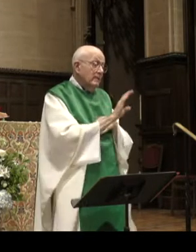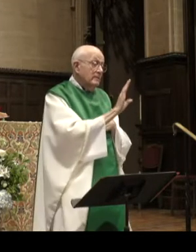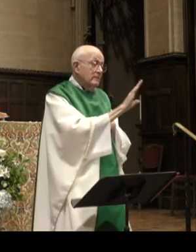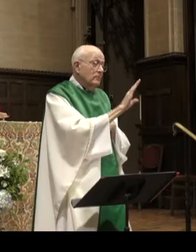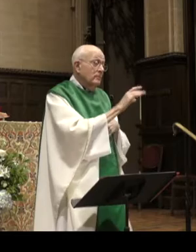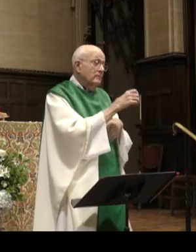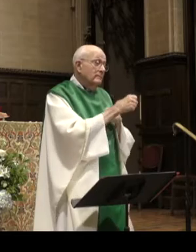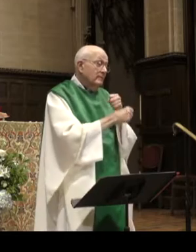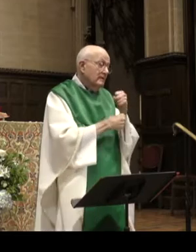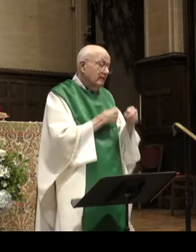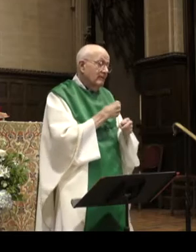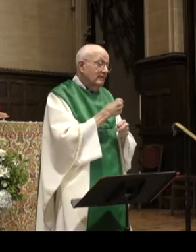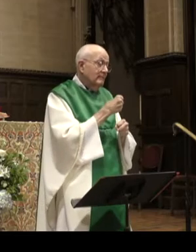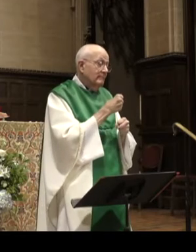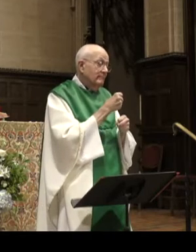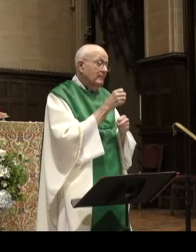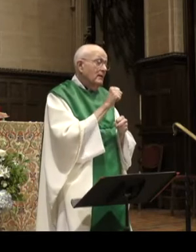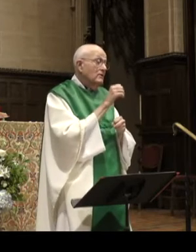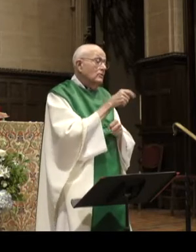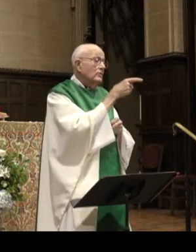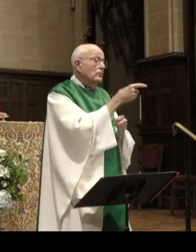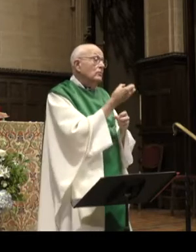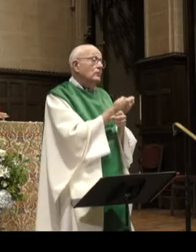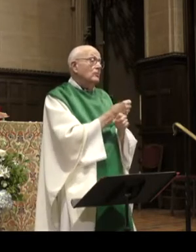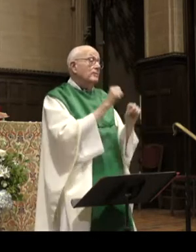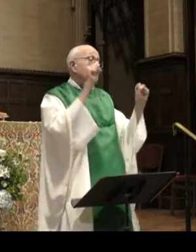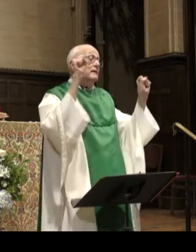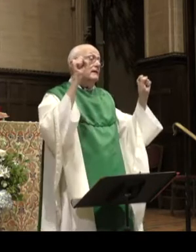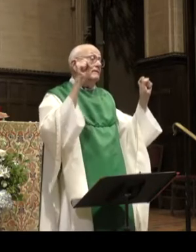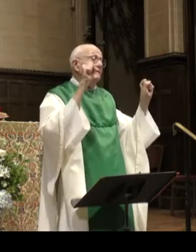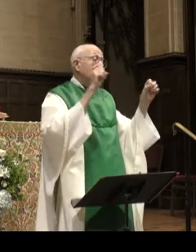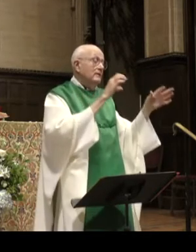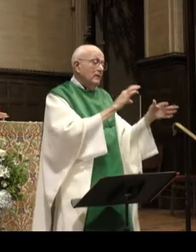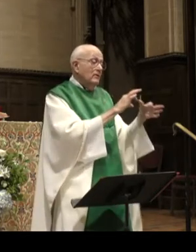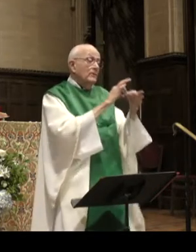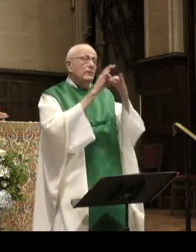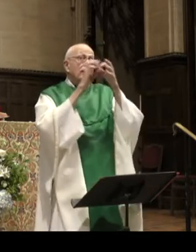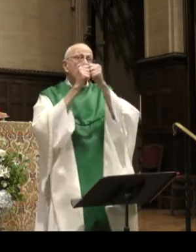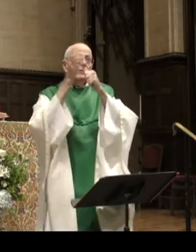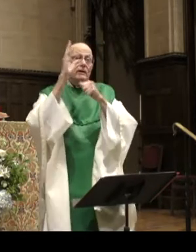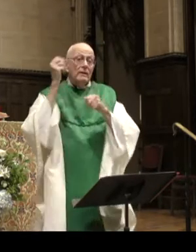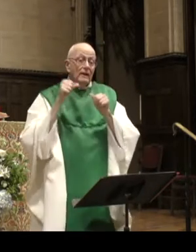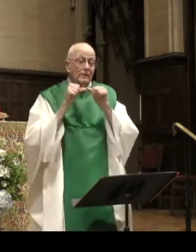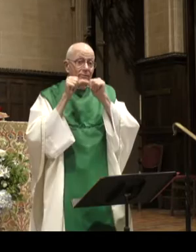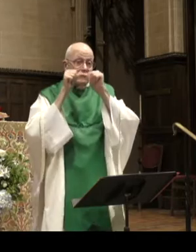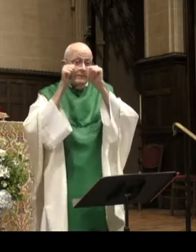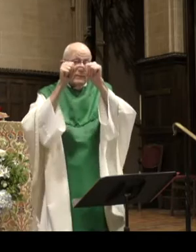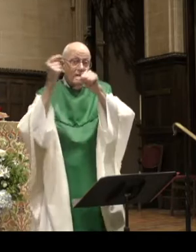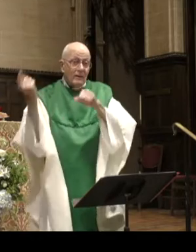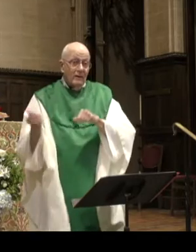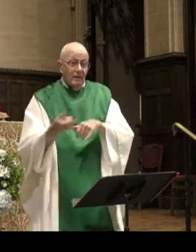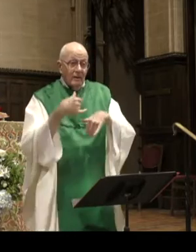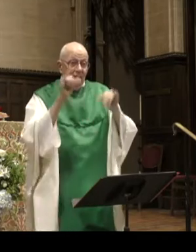Jesus has taken your place. He is suffering for you, so you are safe. You can be united with God the Father